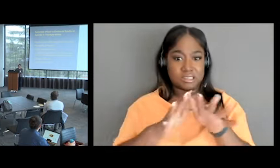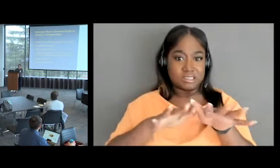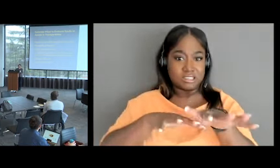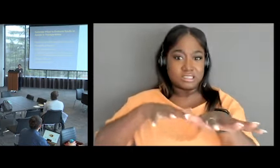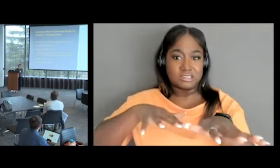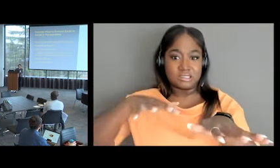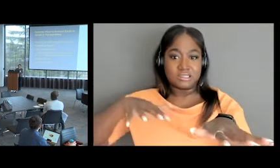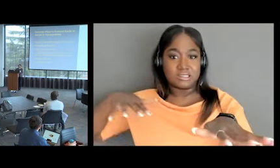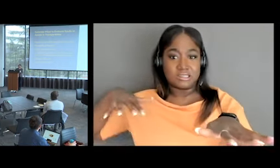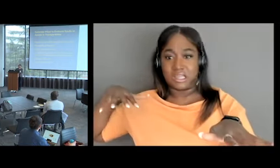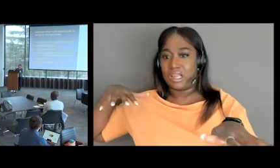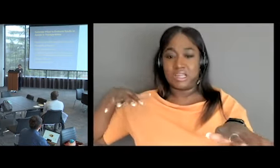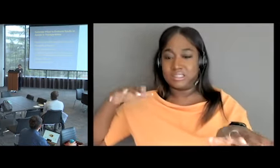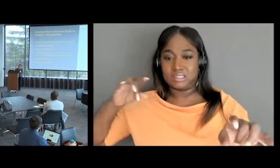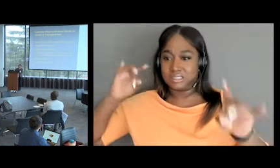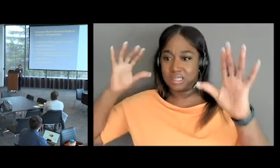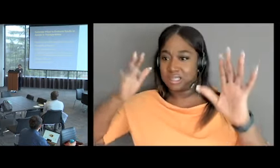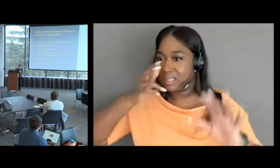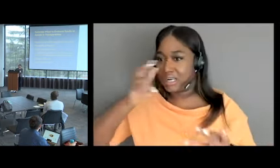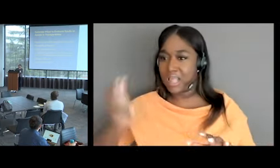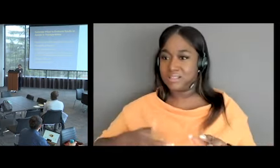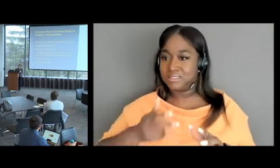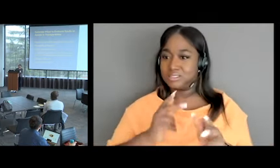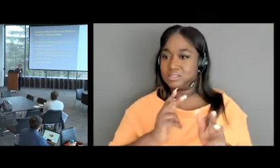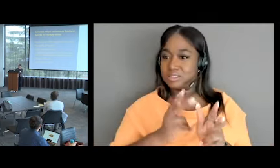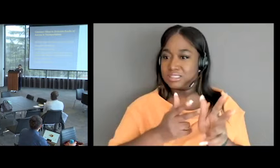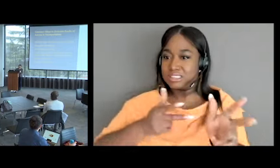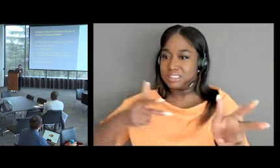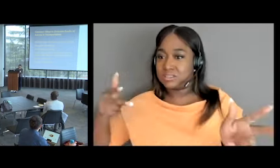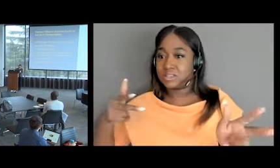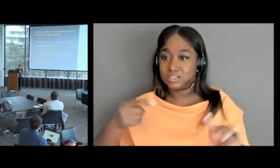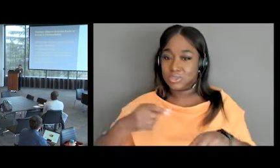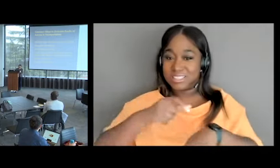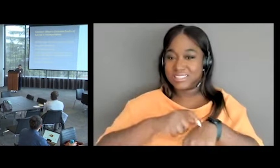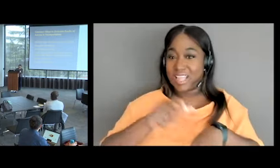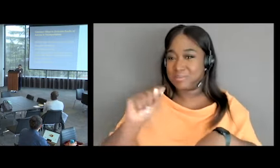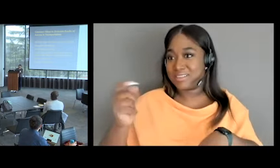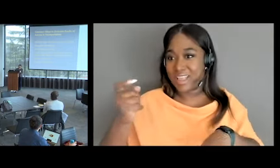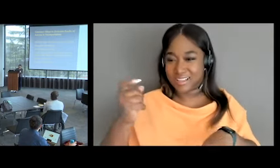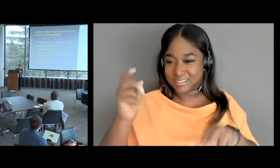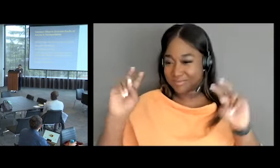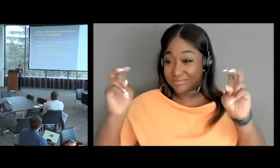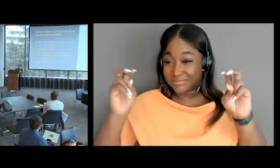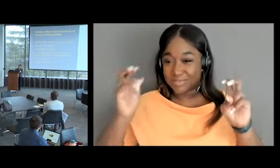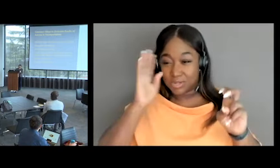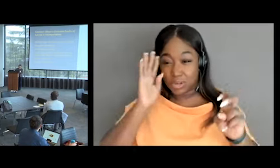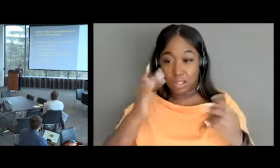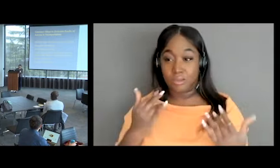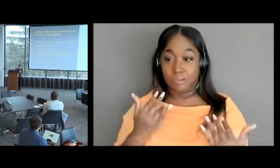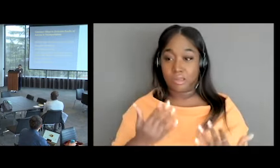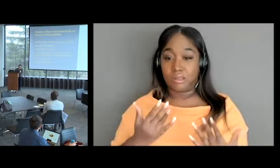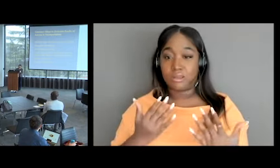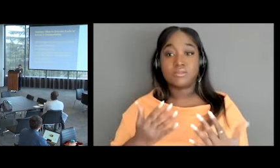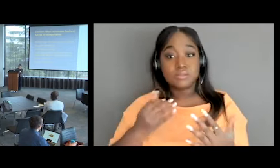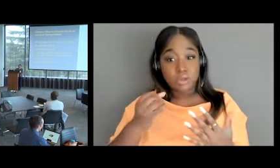do. So thinking about that, that like cost of congestion is